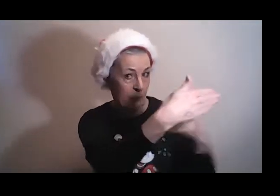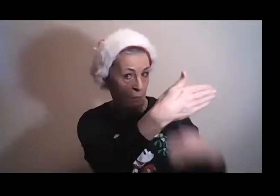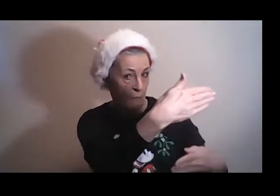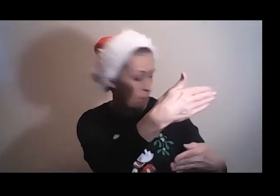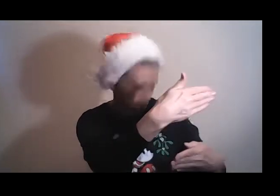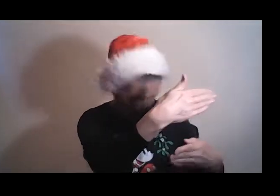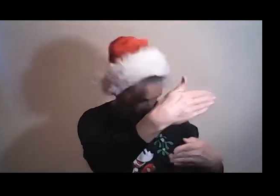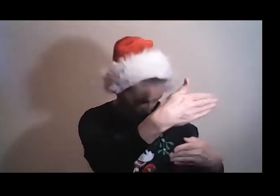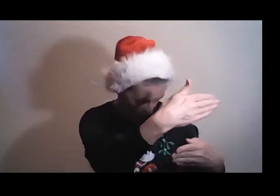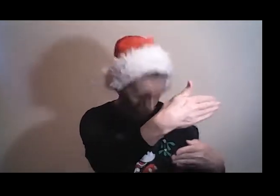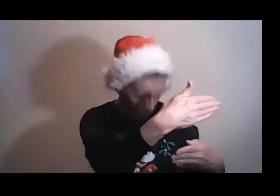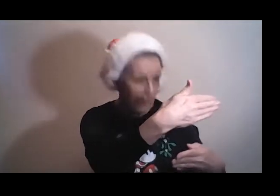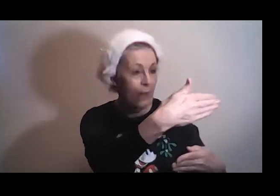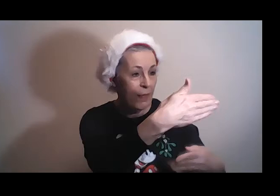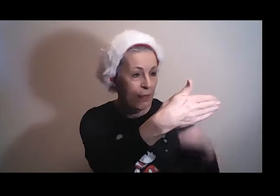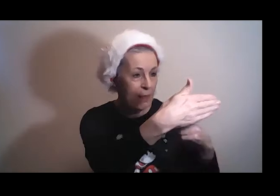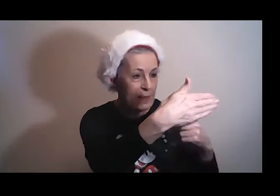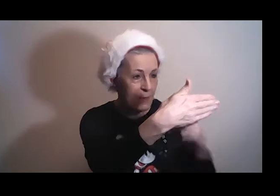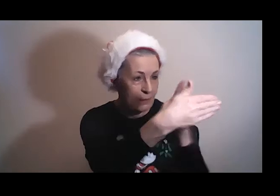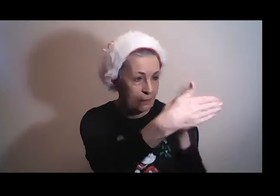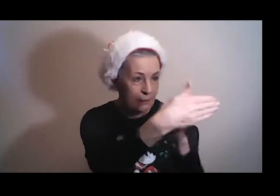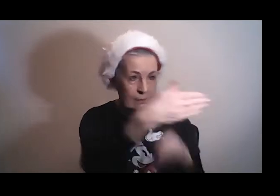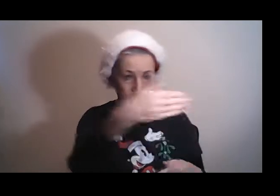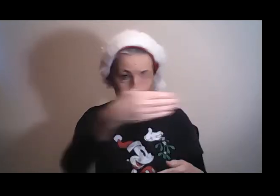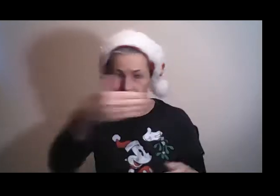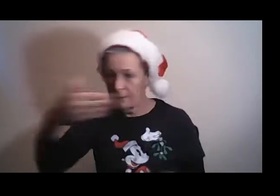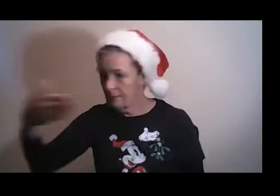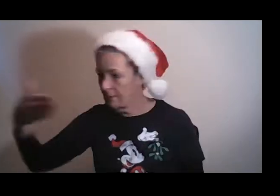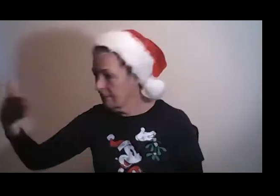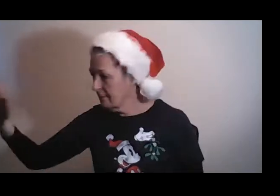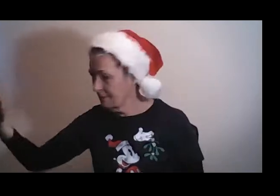Keep your shoulders relaxed and down.